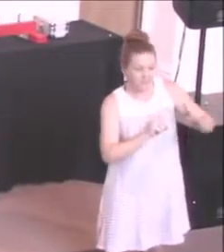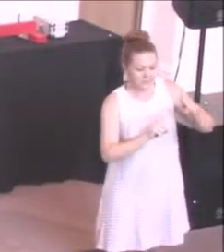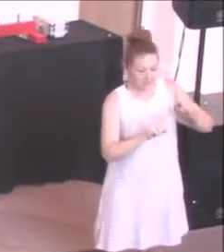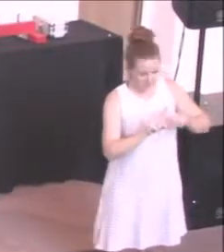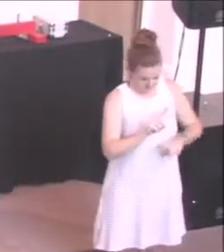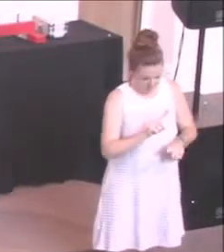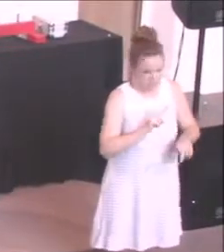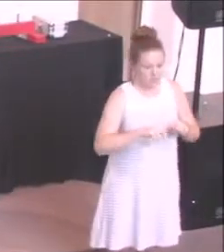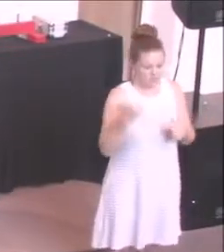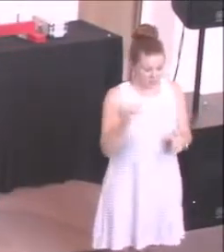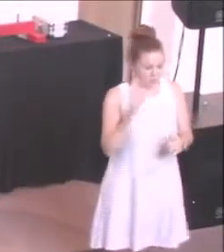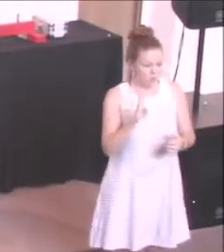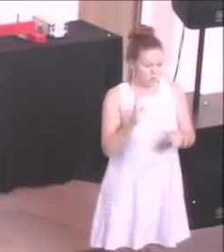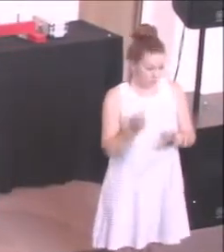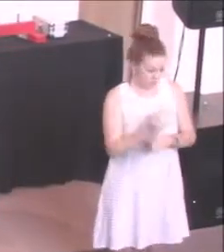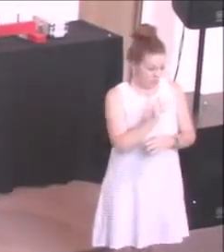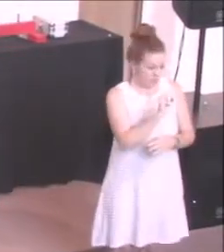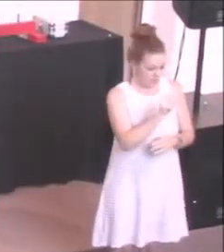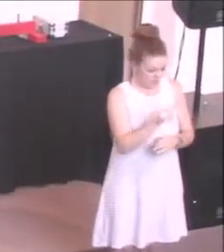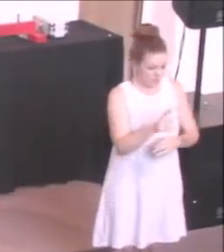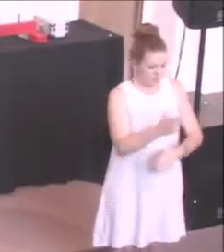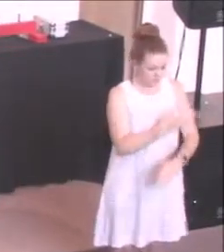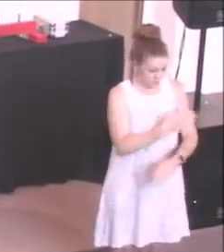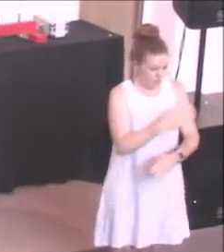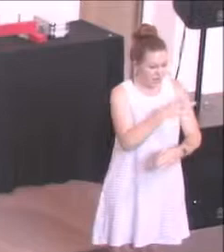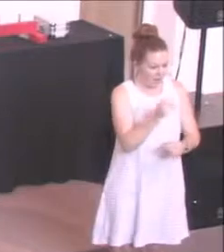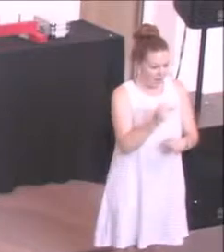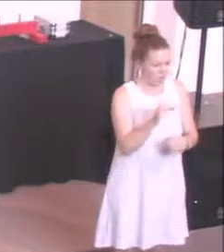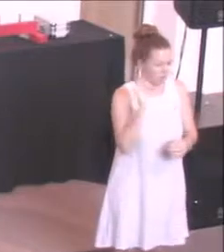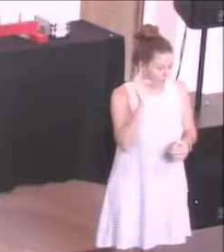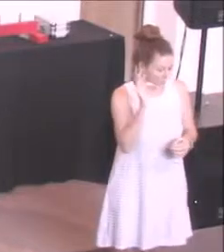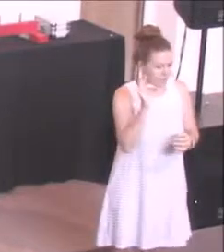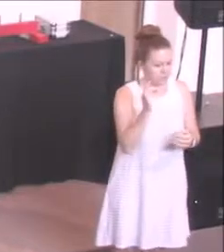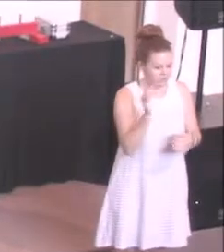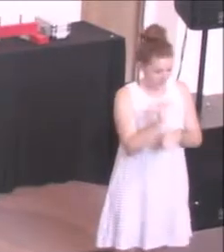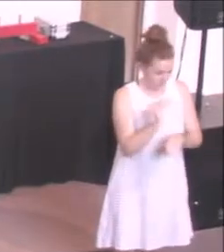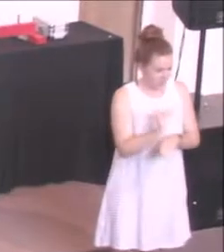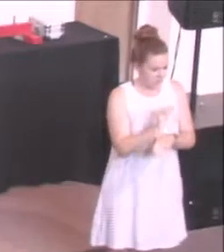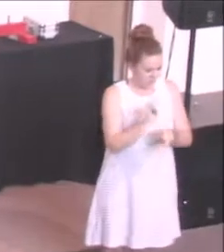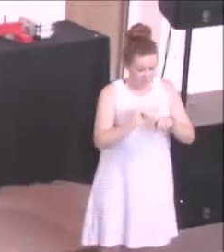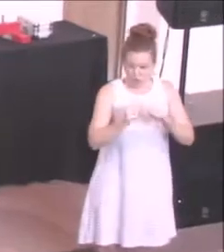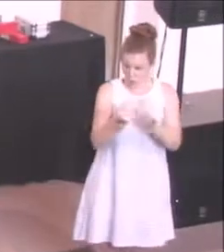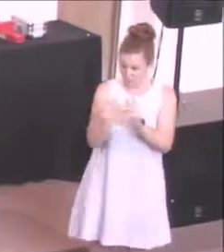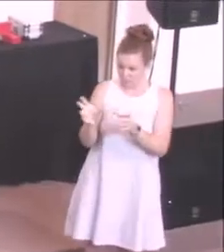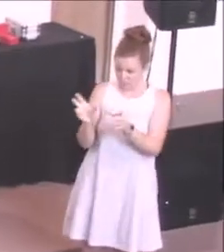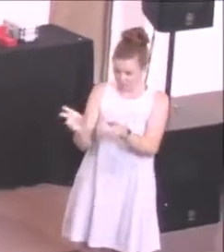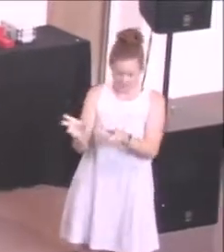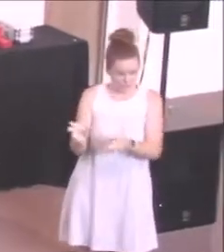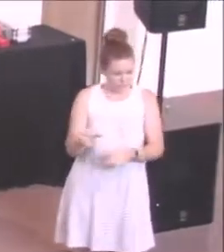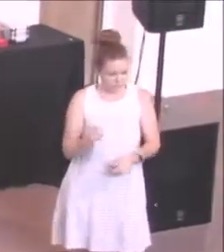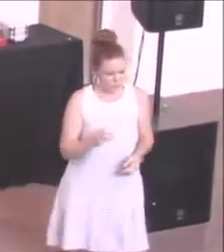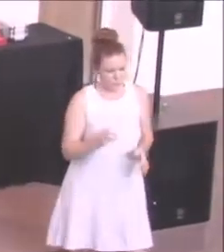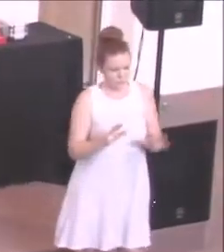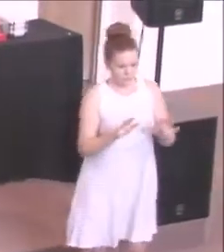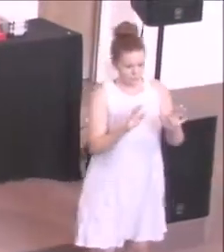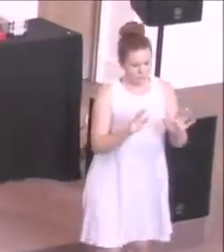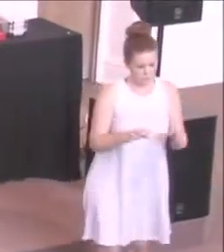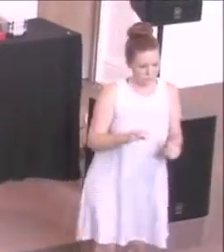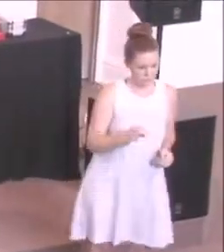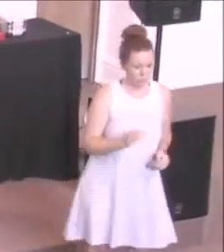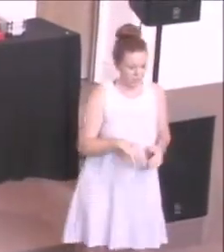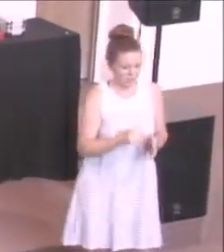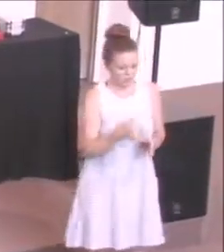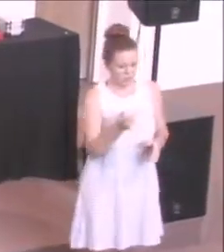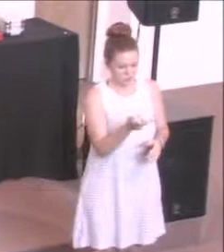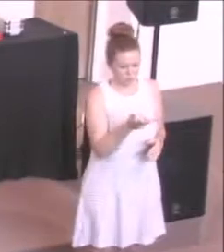quick shot. Quick shot. Wow. What to say? You know, every time I'm prepared, you never call